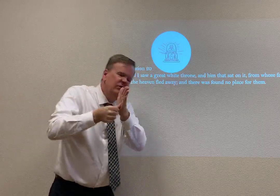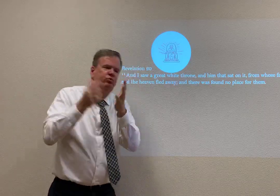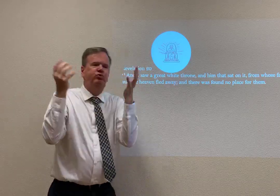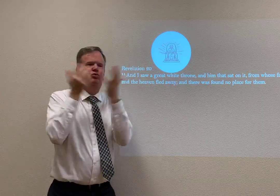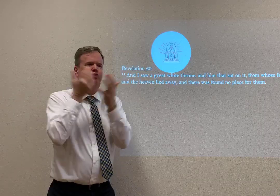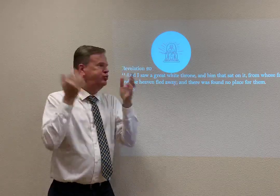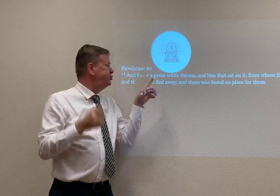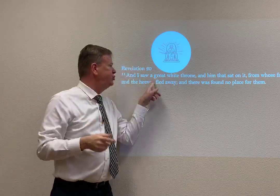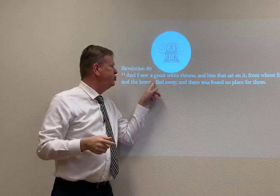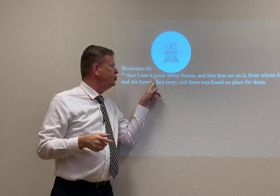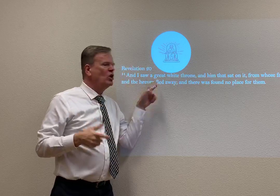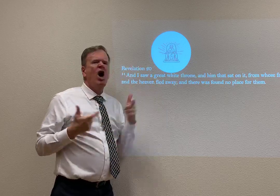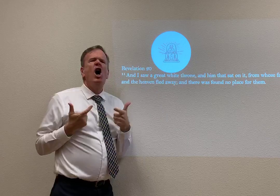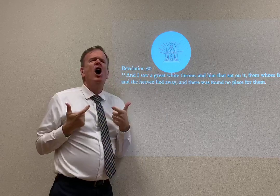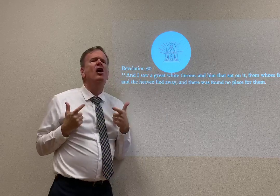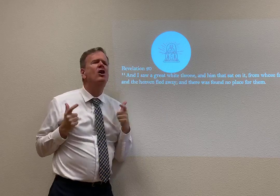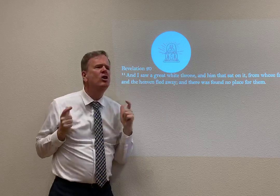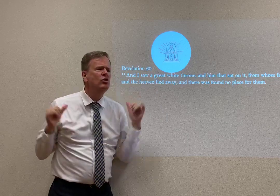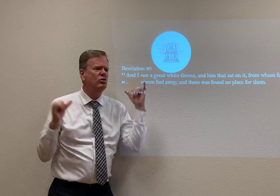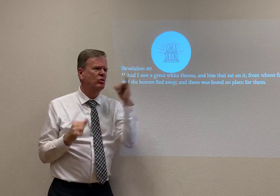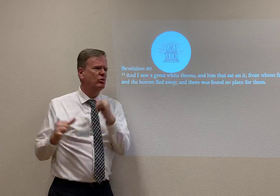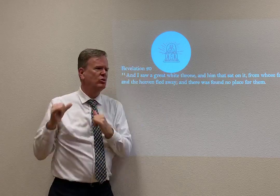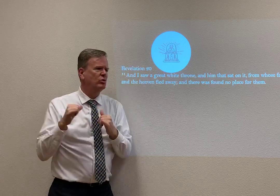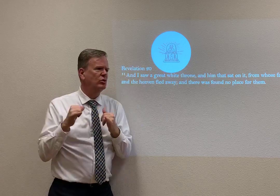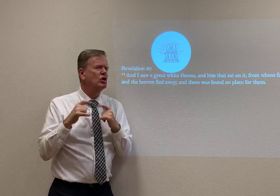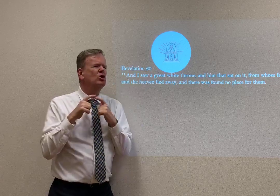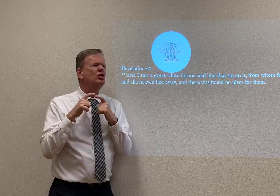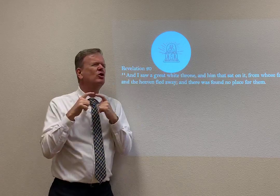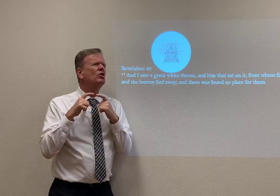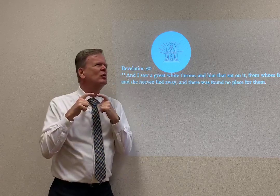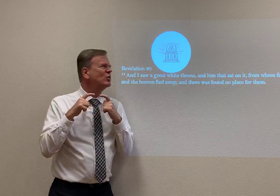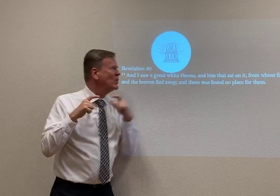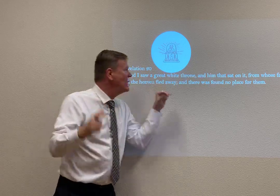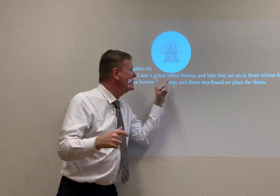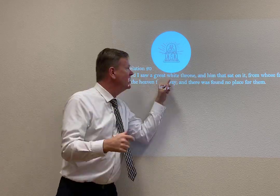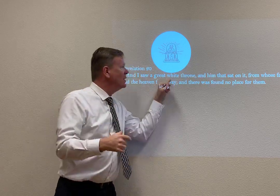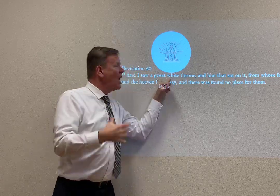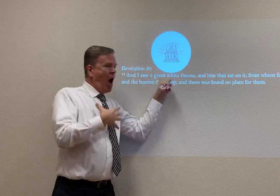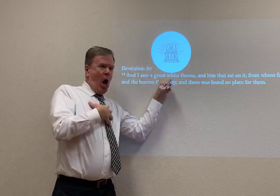An emphasis on that right there is a great white throne.